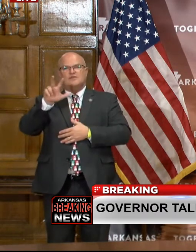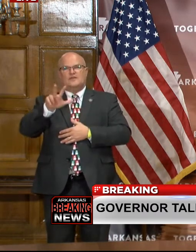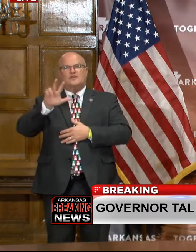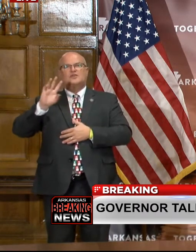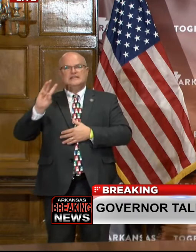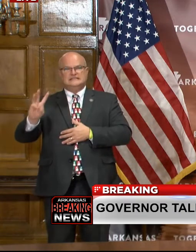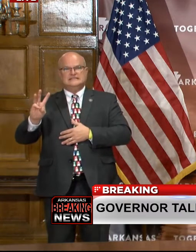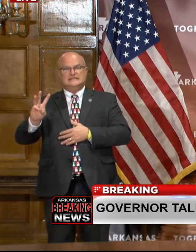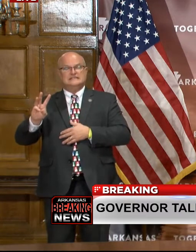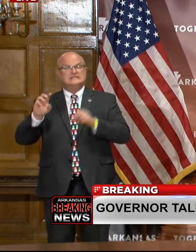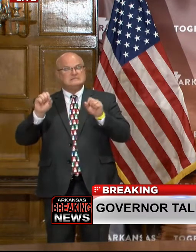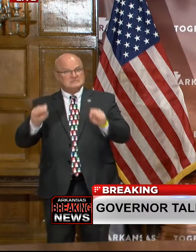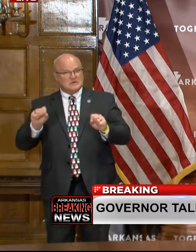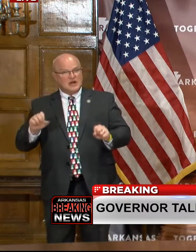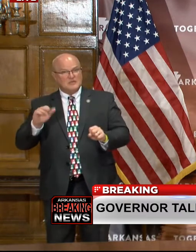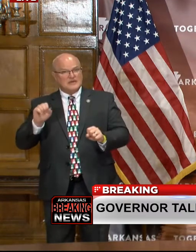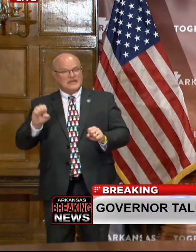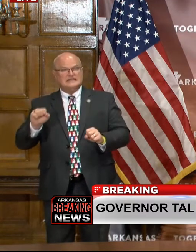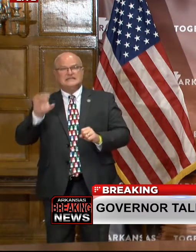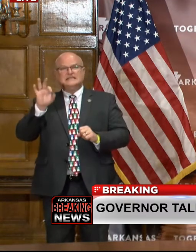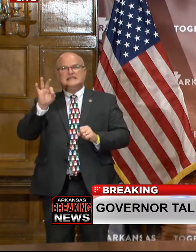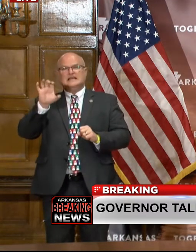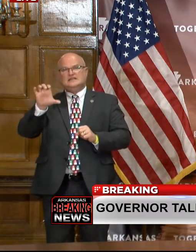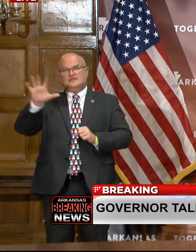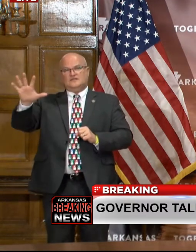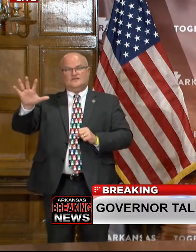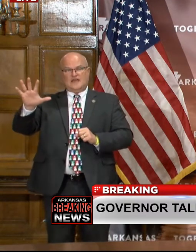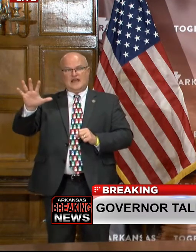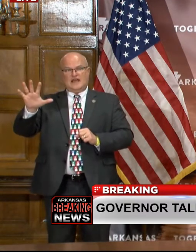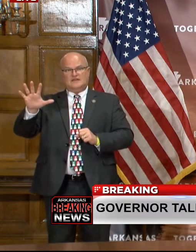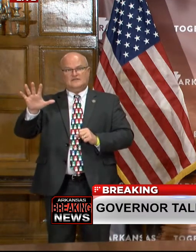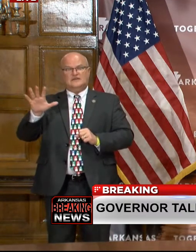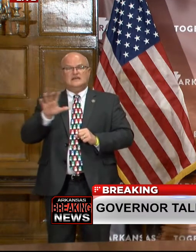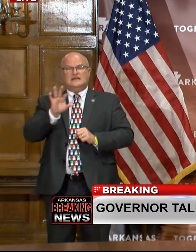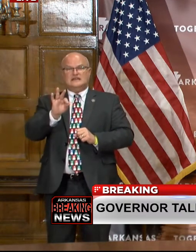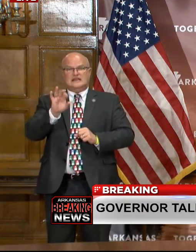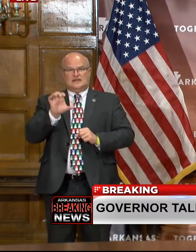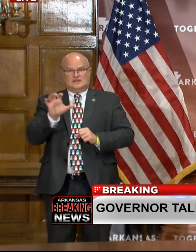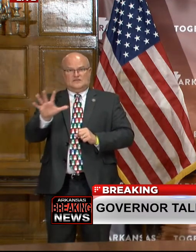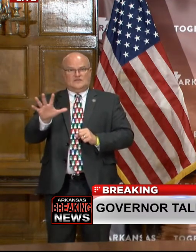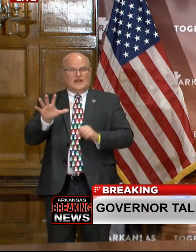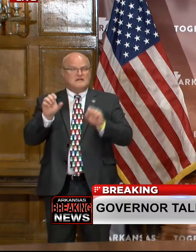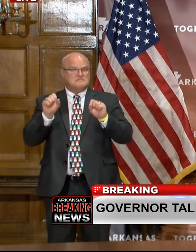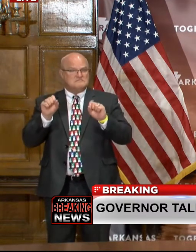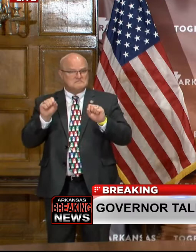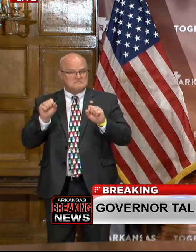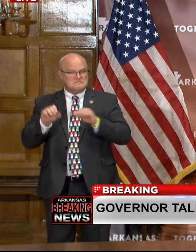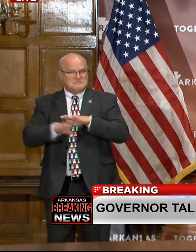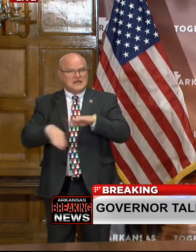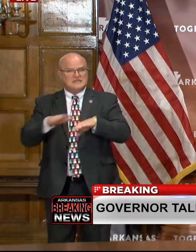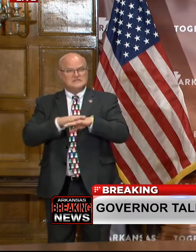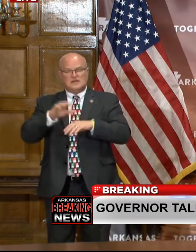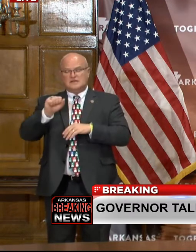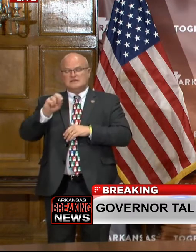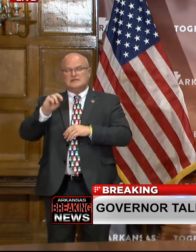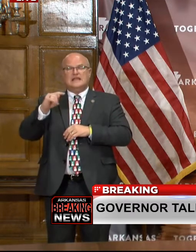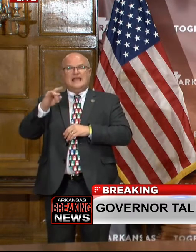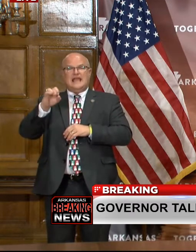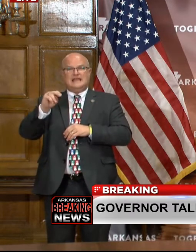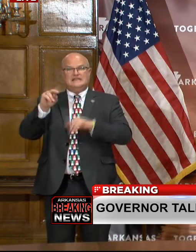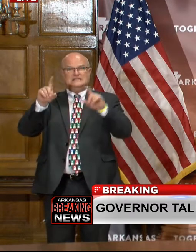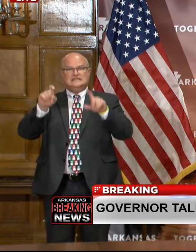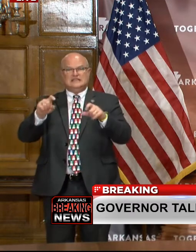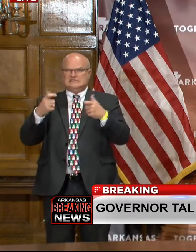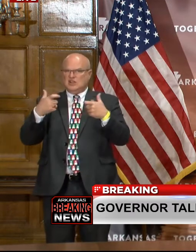1,236 and probable cases of 905. And the 905, based upon antigen test, is the largest number that